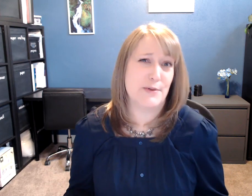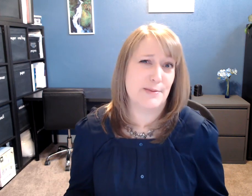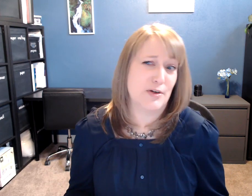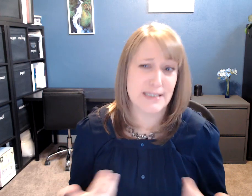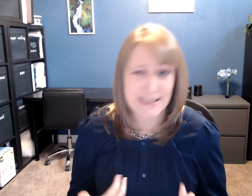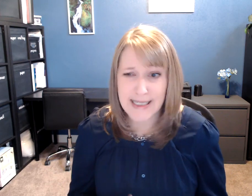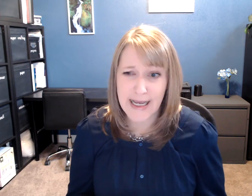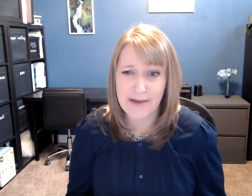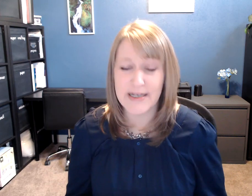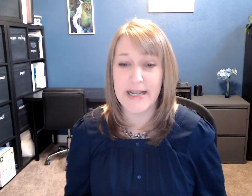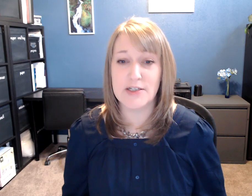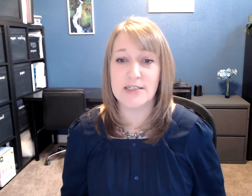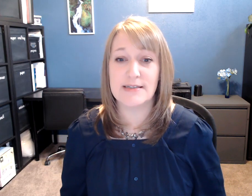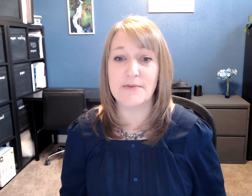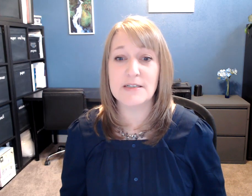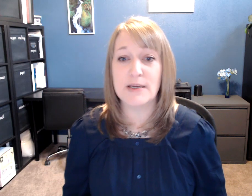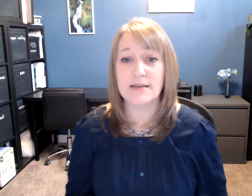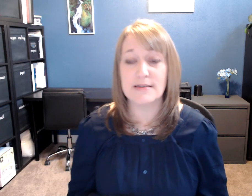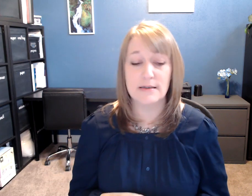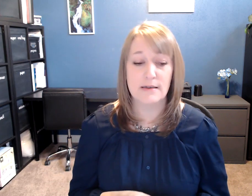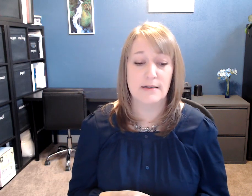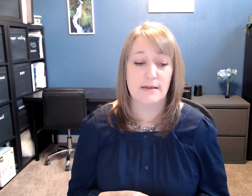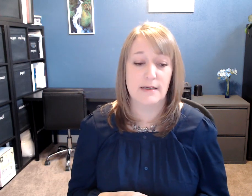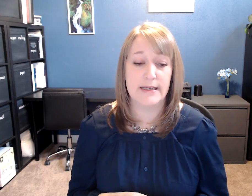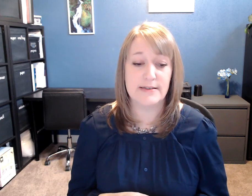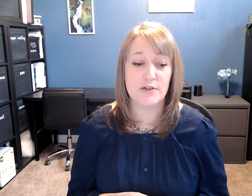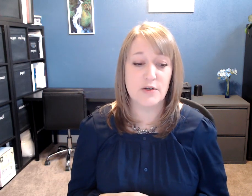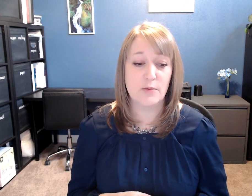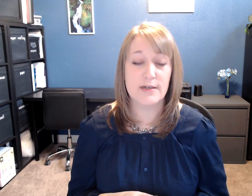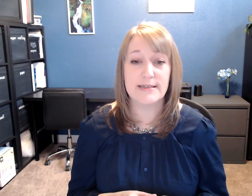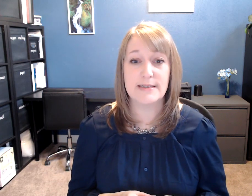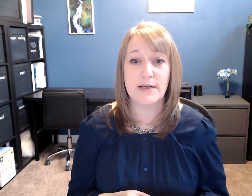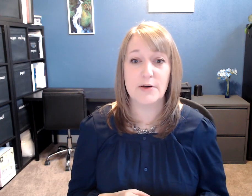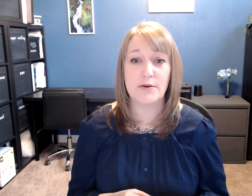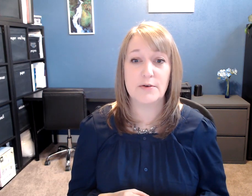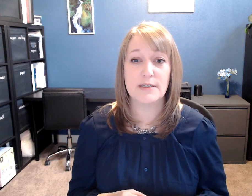though it's a person, doesn't have an agent suffix because I guess there's no word as secret